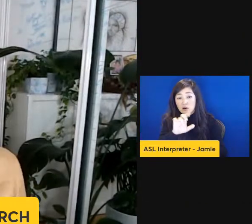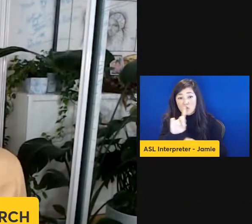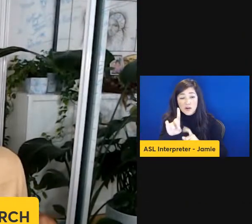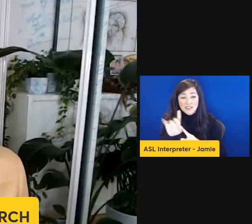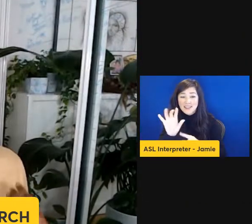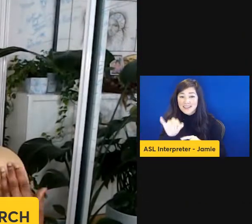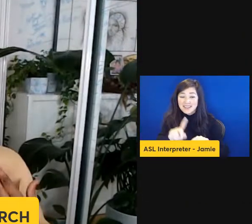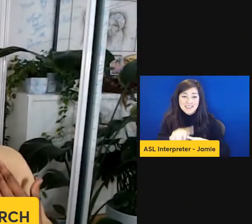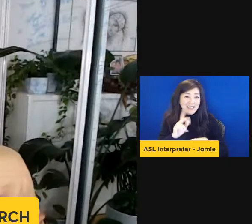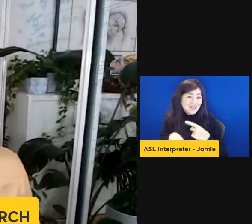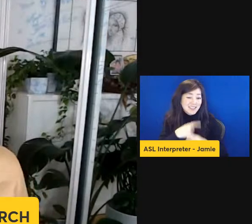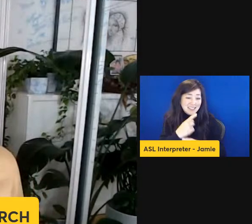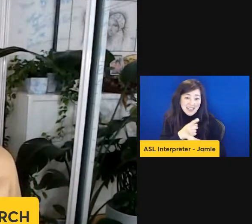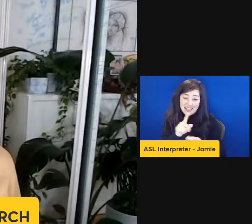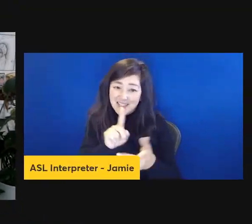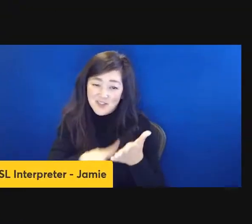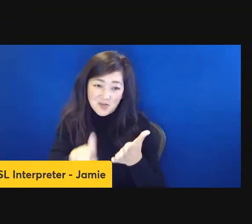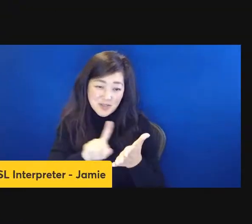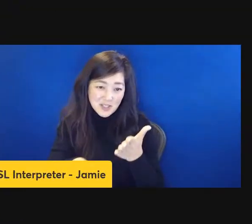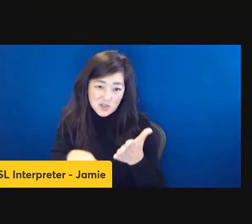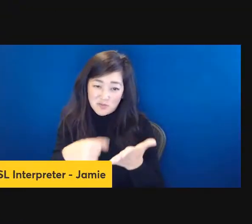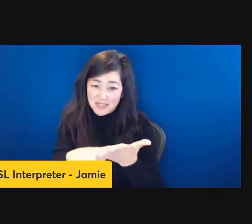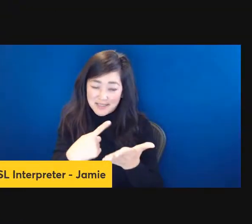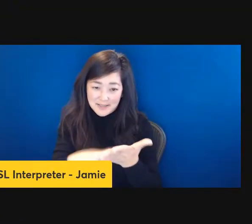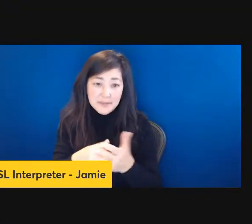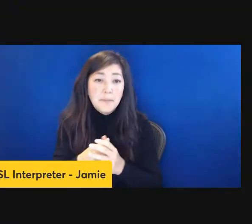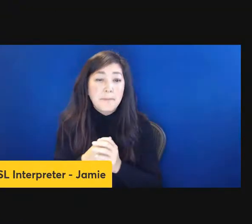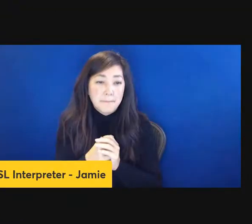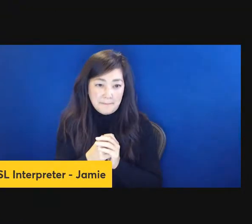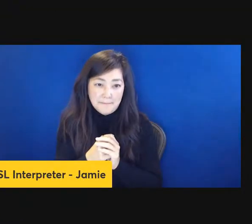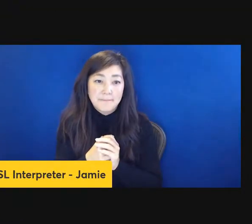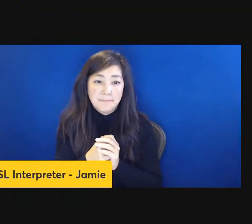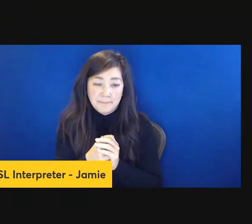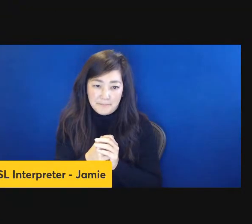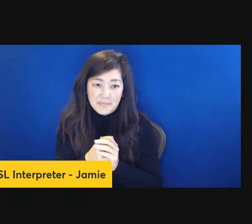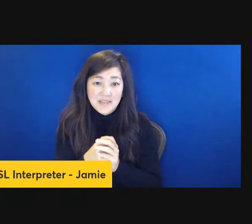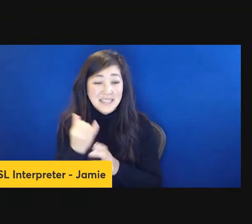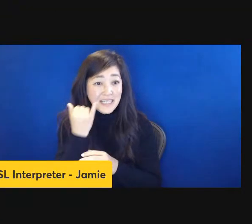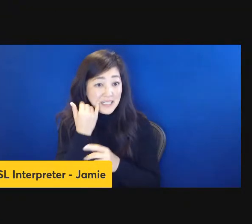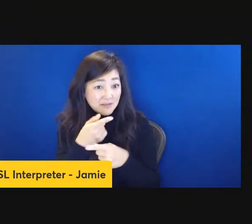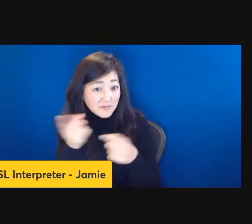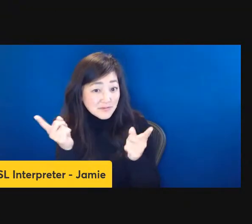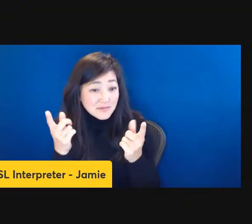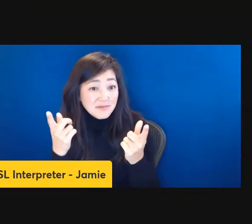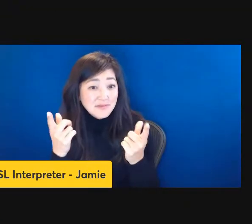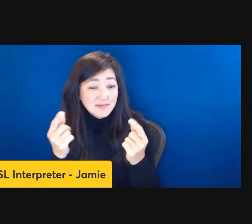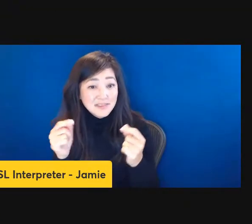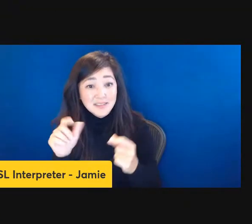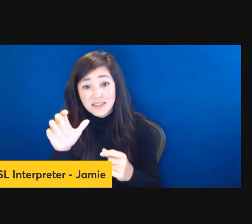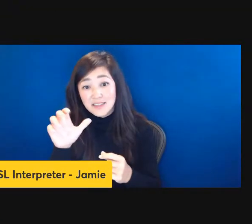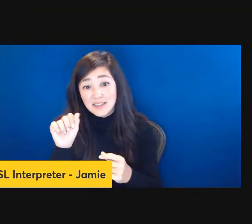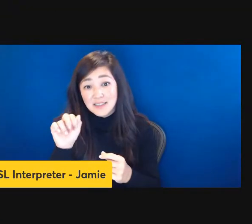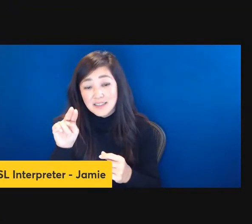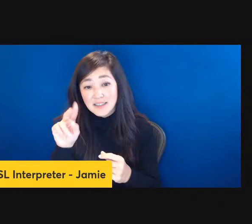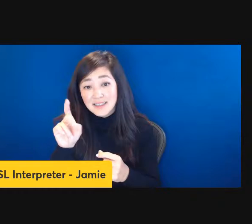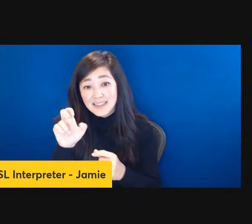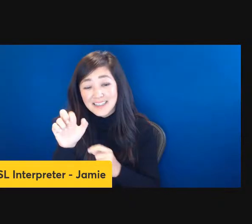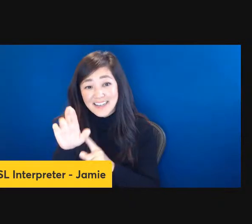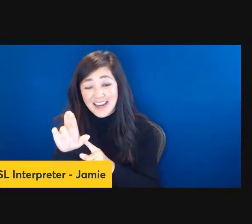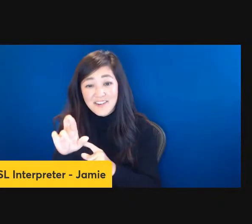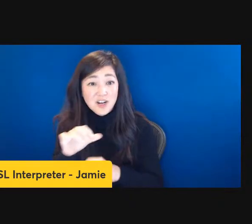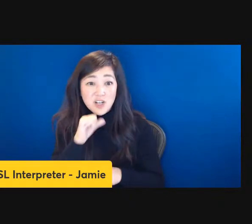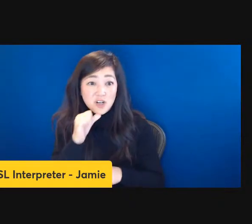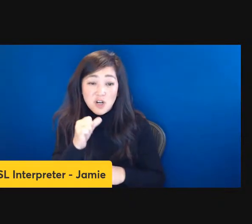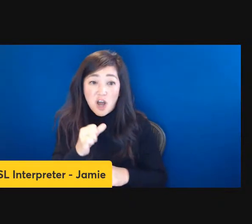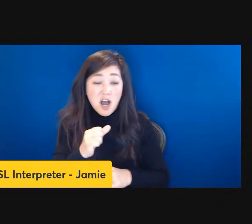research than what we're talking about measuring folks' lungs. Because for those of us who have done cadaver sciences, we know that there are not Black lungs and Chinese